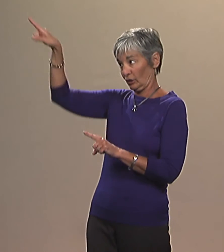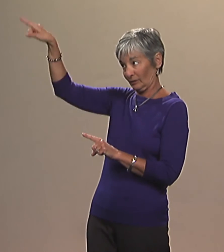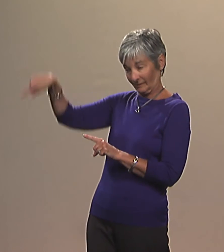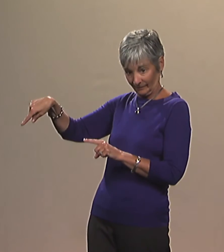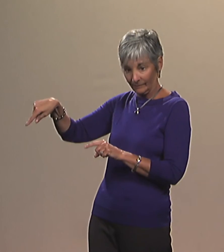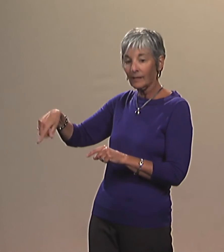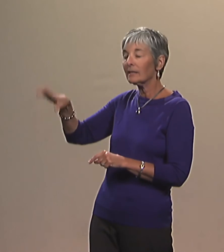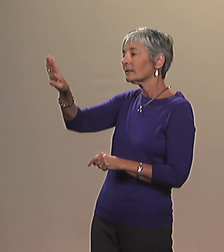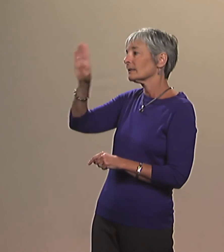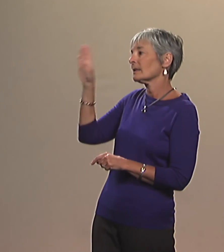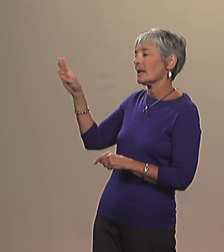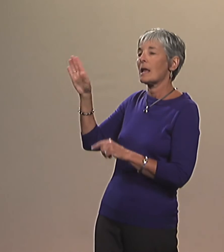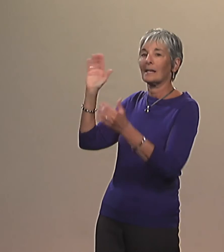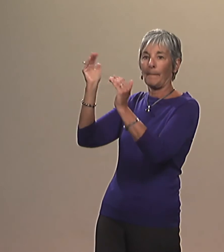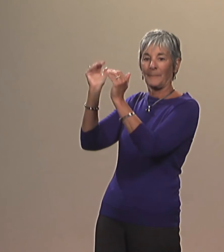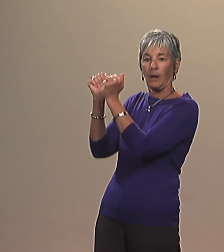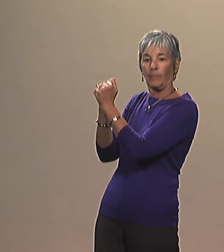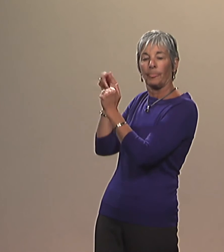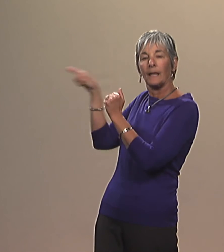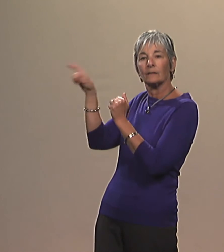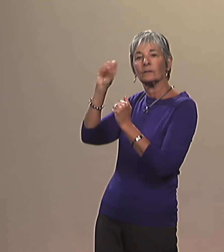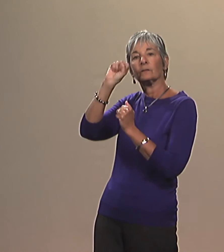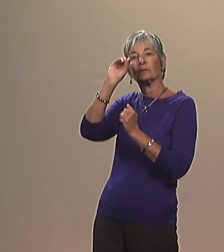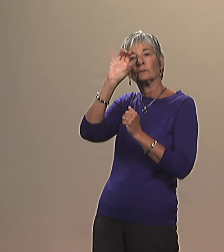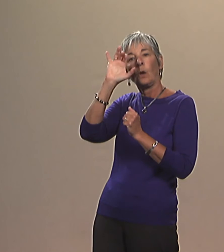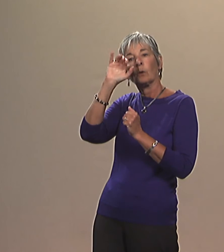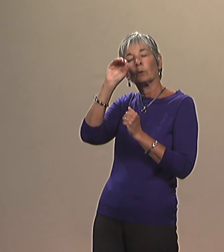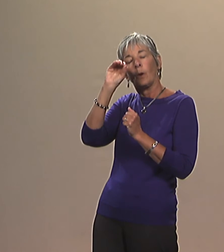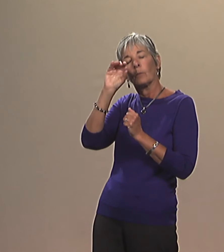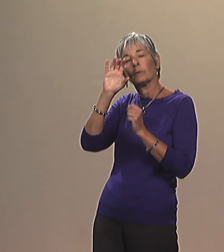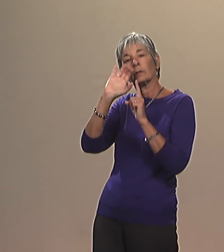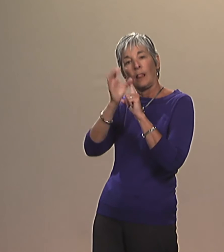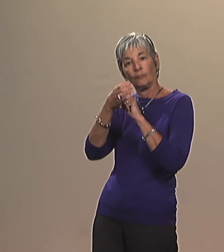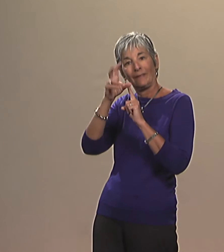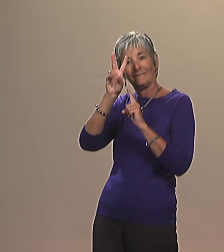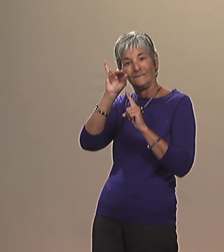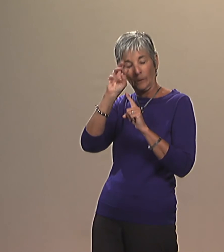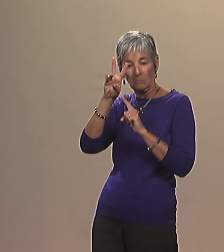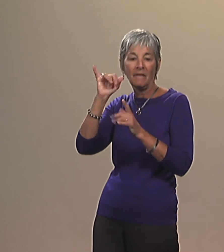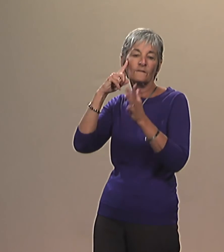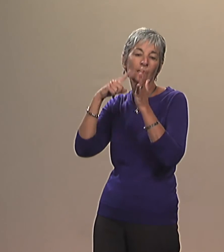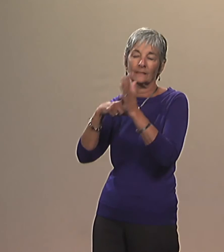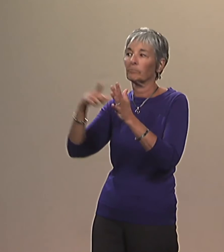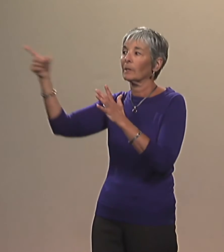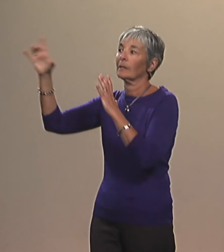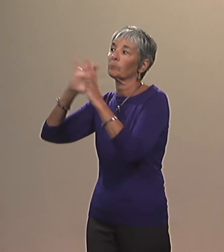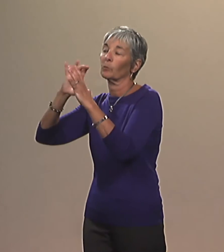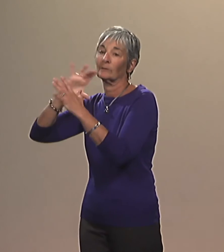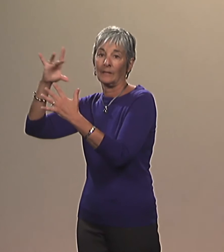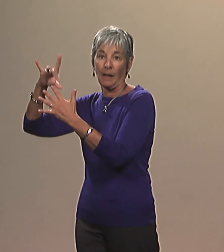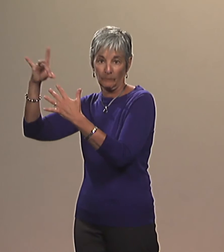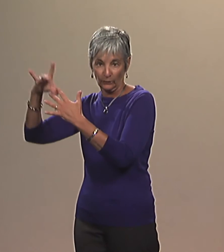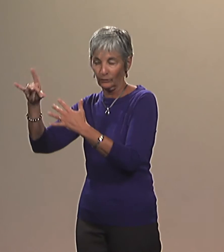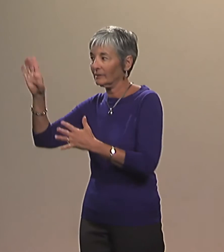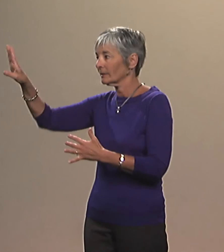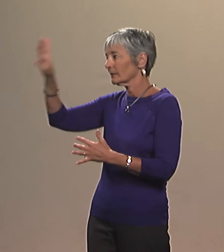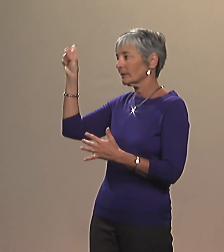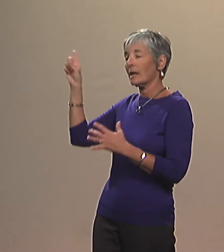words listed from the socio-cultural perspective on the other side of the slide. One example is the contrast between communication options